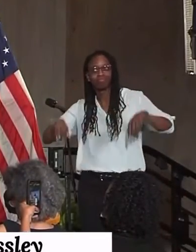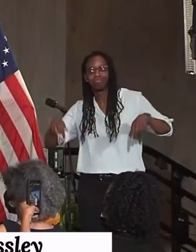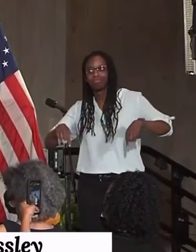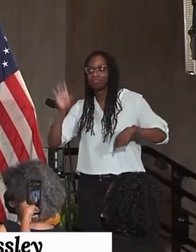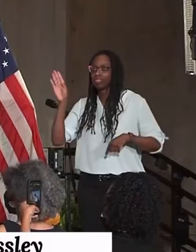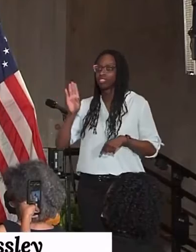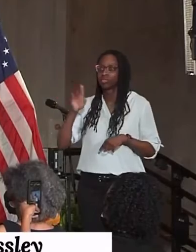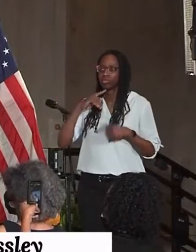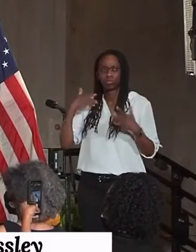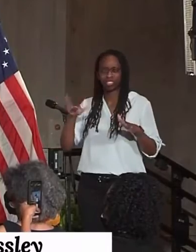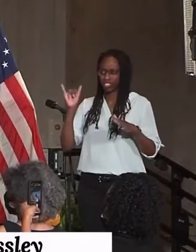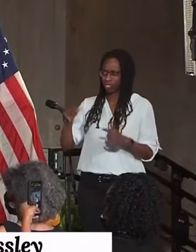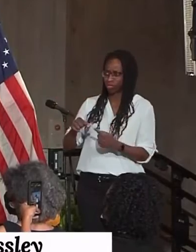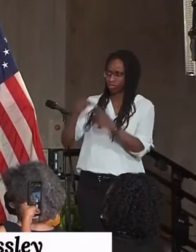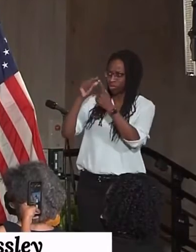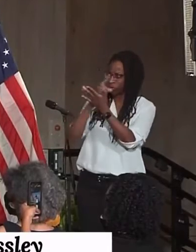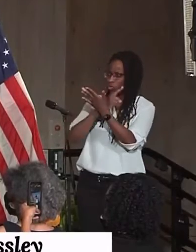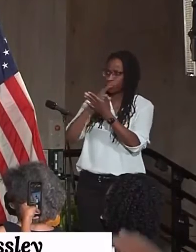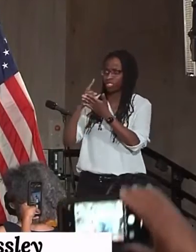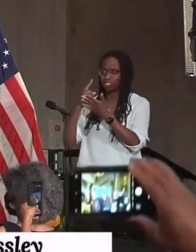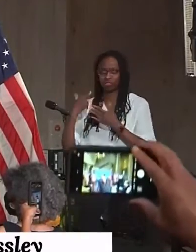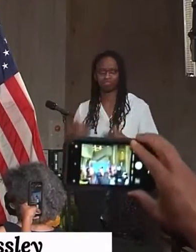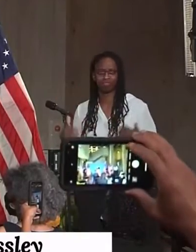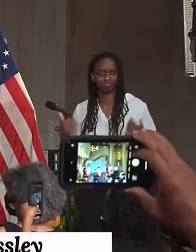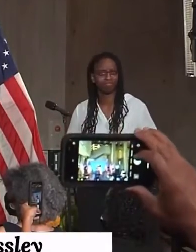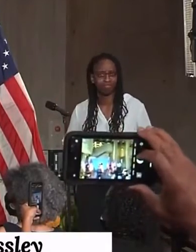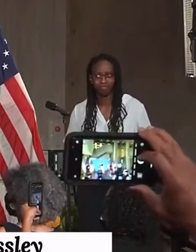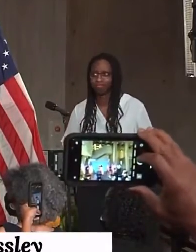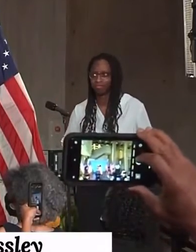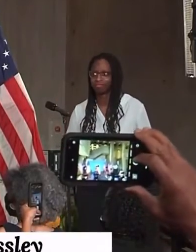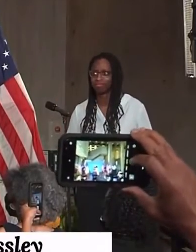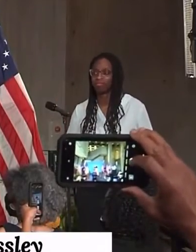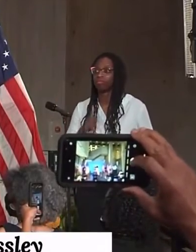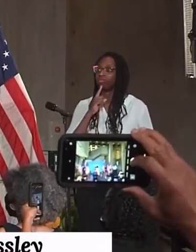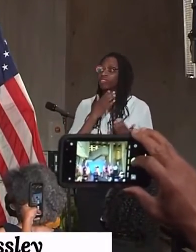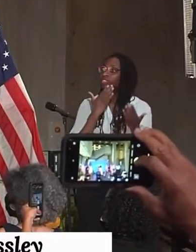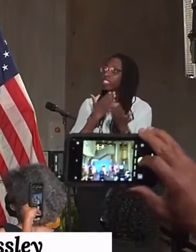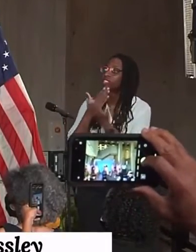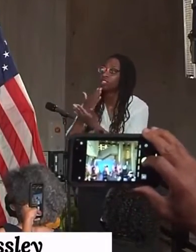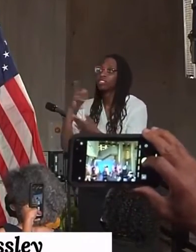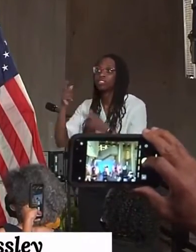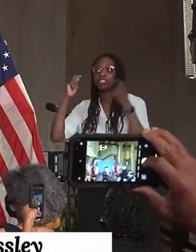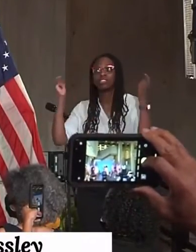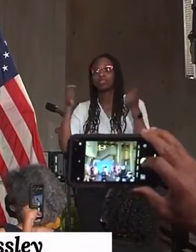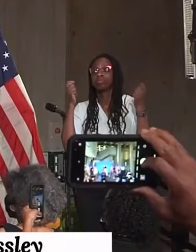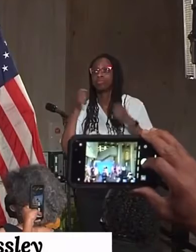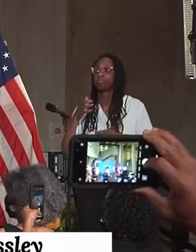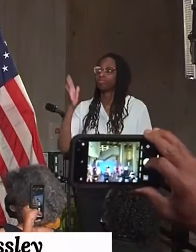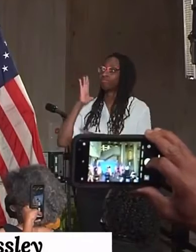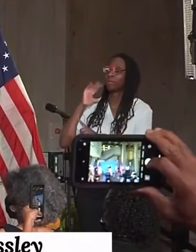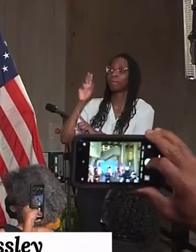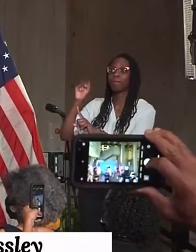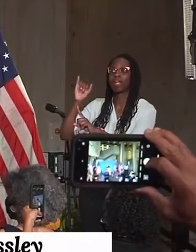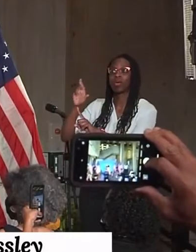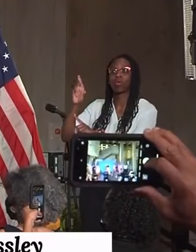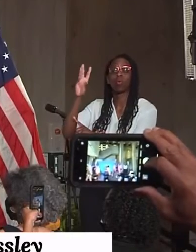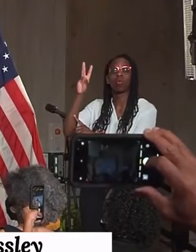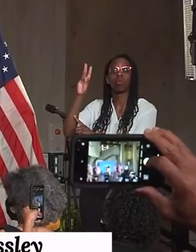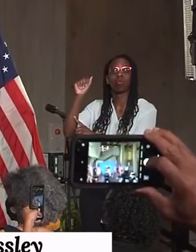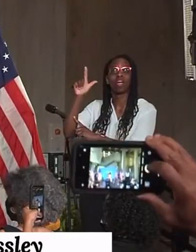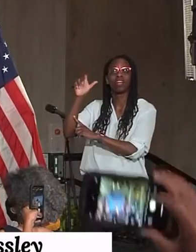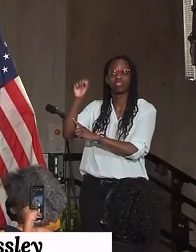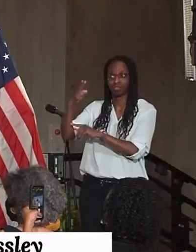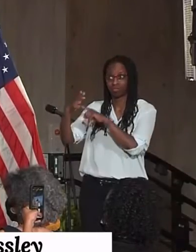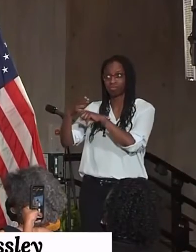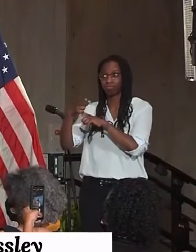Boston. Congratulations to our immediate past mayor, Martin J. Walsh. The kid from Dorchester is now our 29th